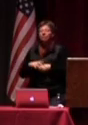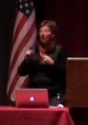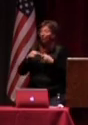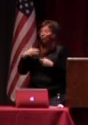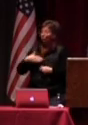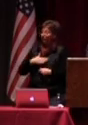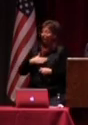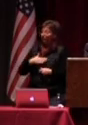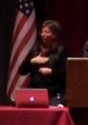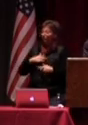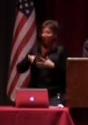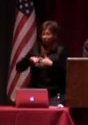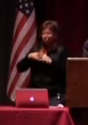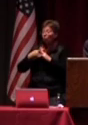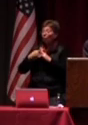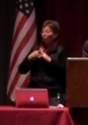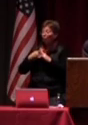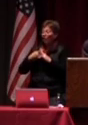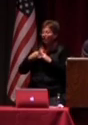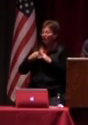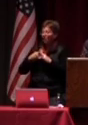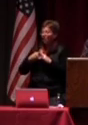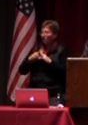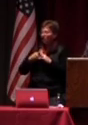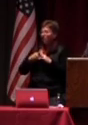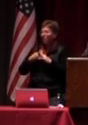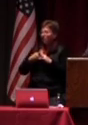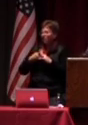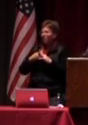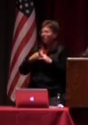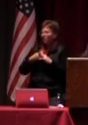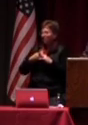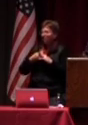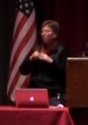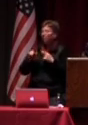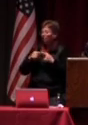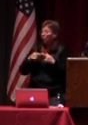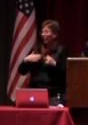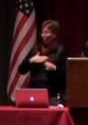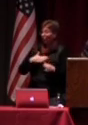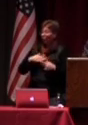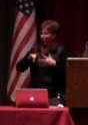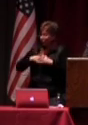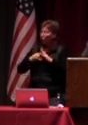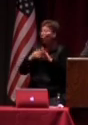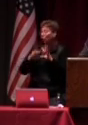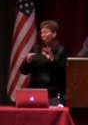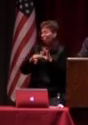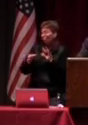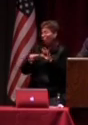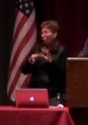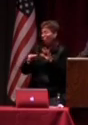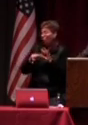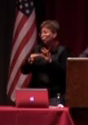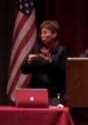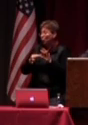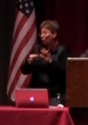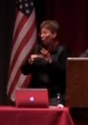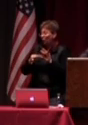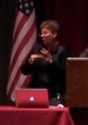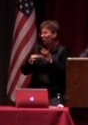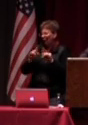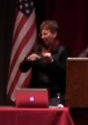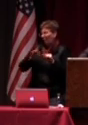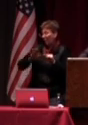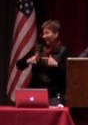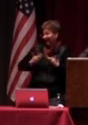dictate, above all to his most faithful follower, Count Emmanuel de las Casas, you see a later painting of it here, it was